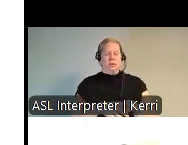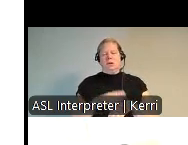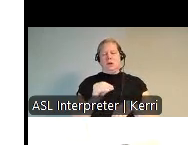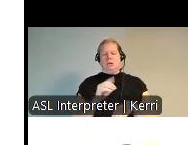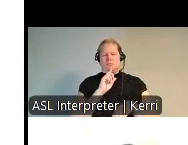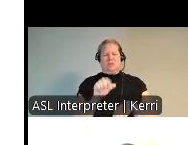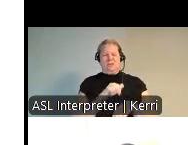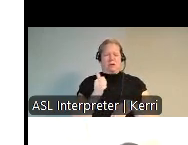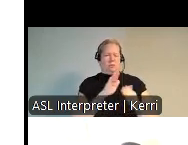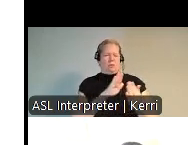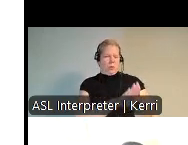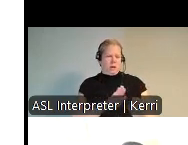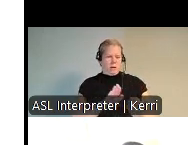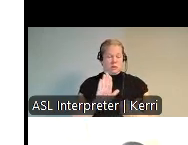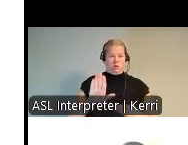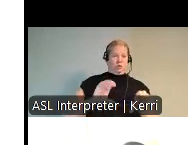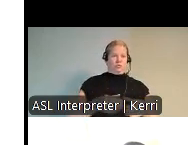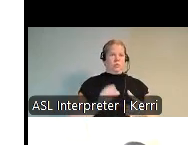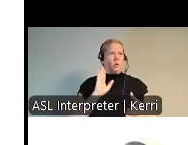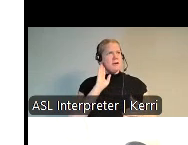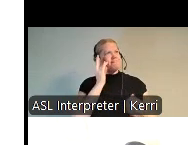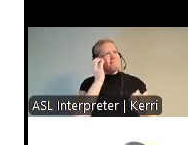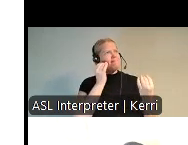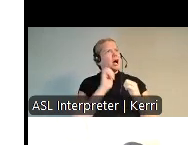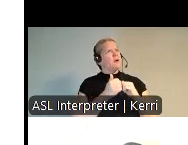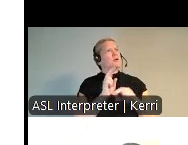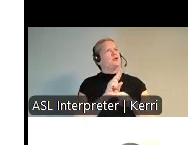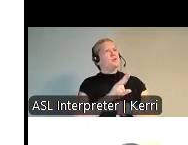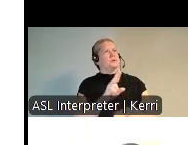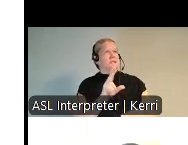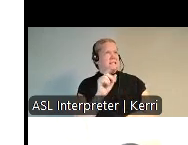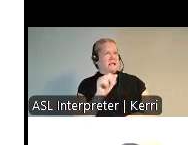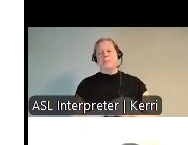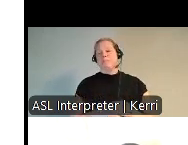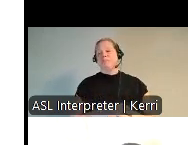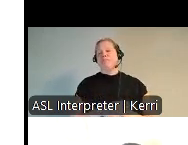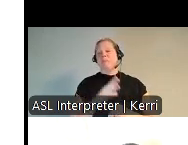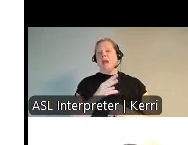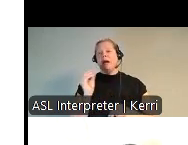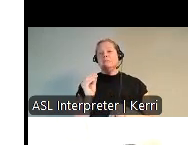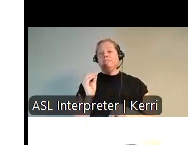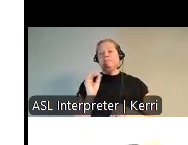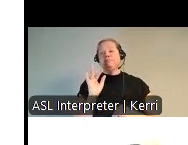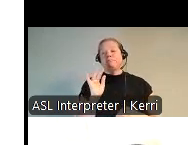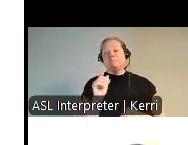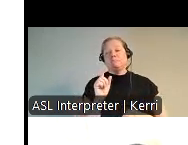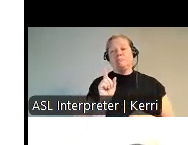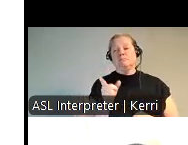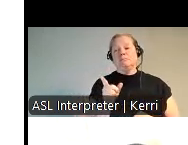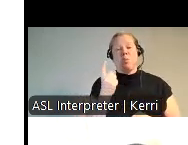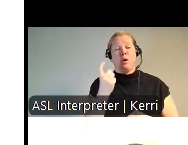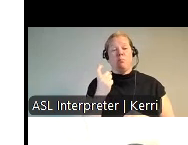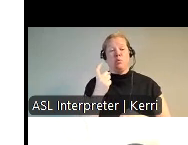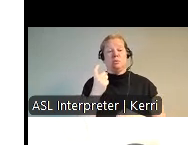other ways that people in your groups will think about how it could be used. And then in addition, what one next step can